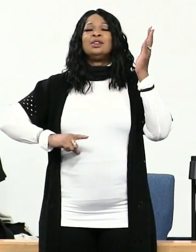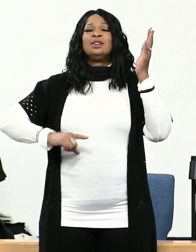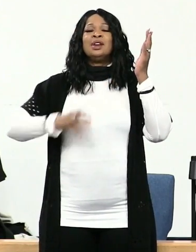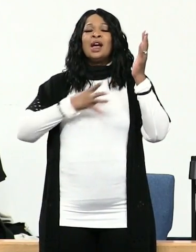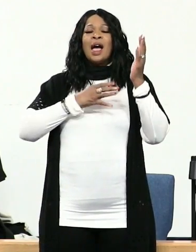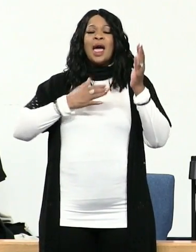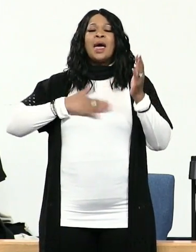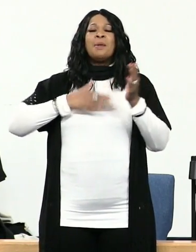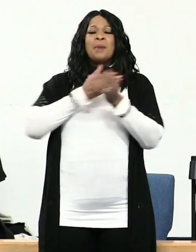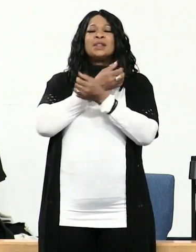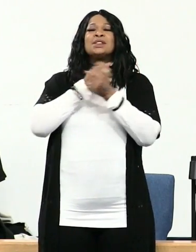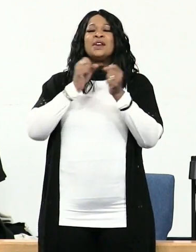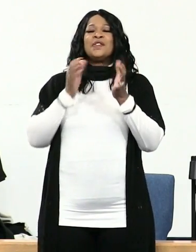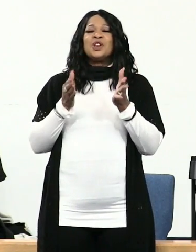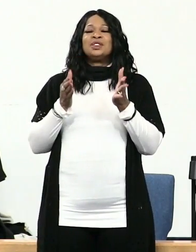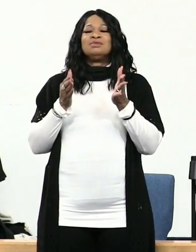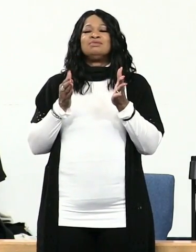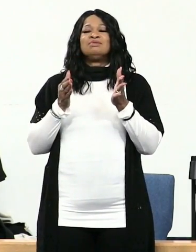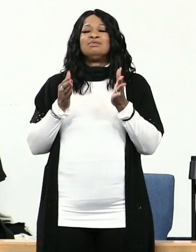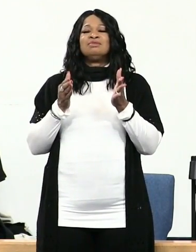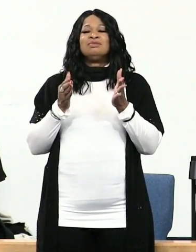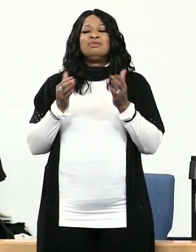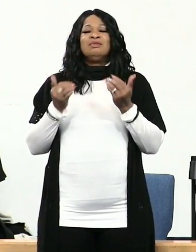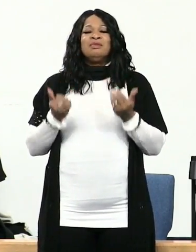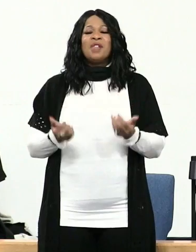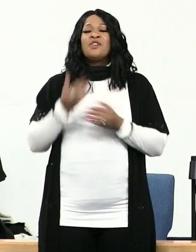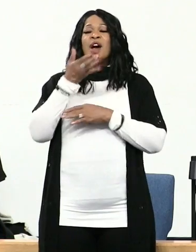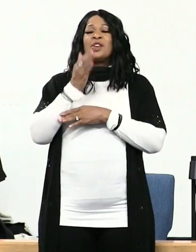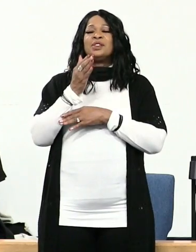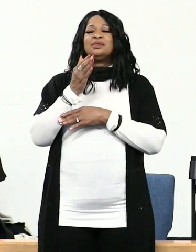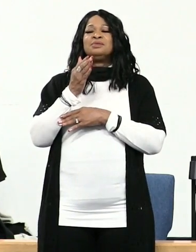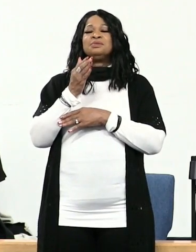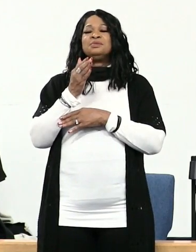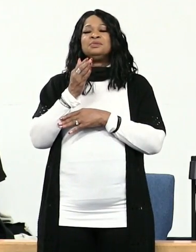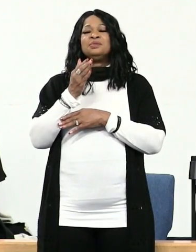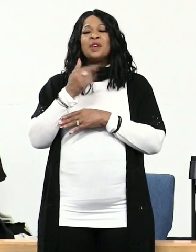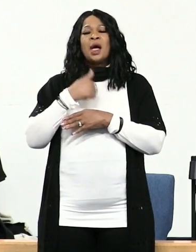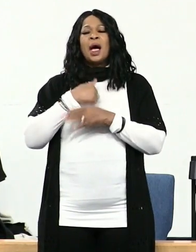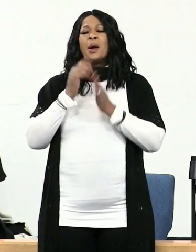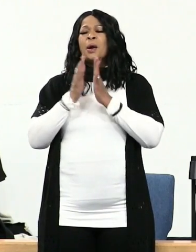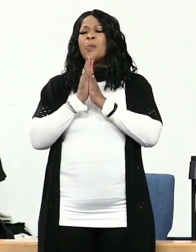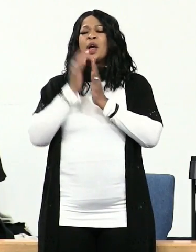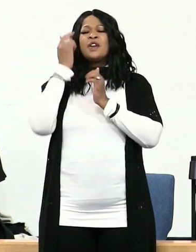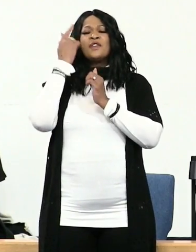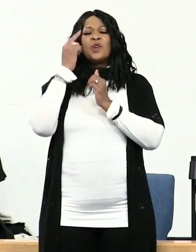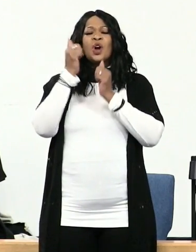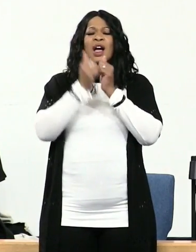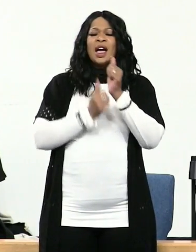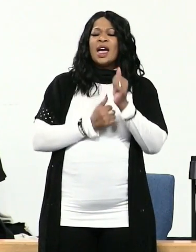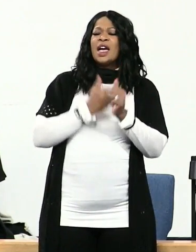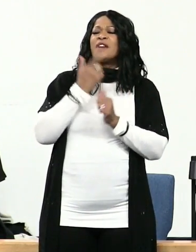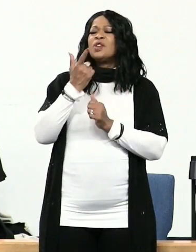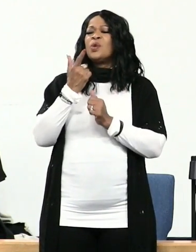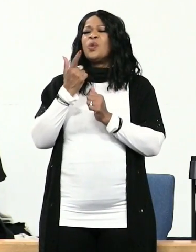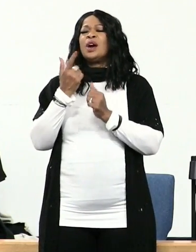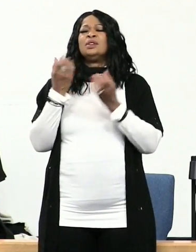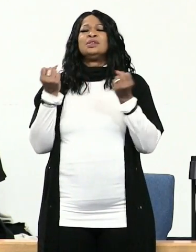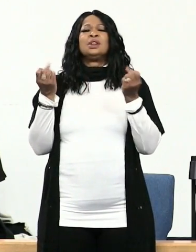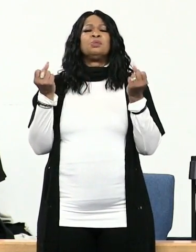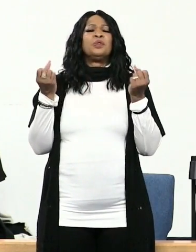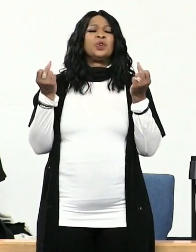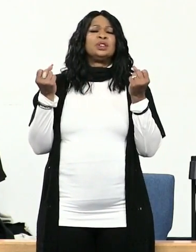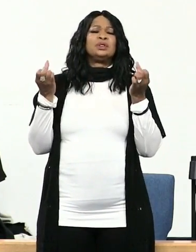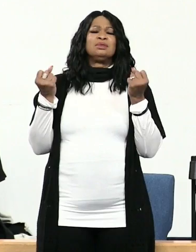Lord and my Savior. Now, Father, I pray for everyone under the sound of my